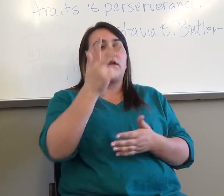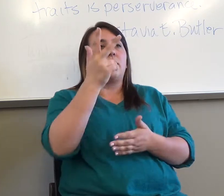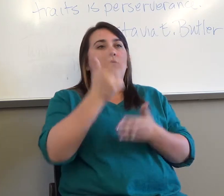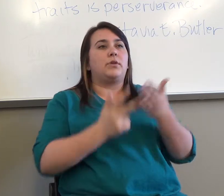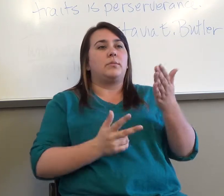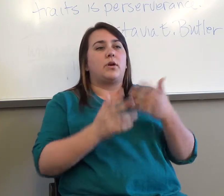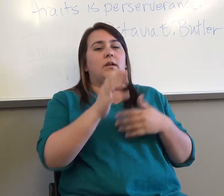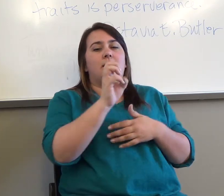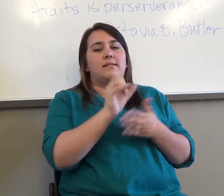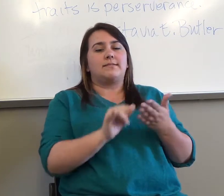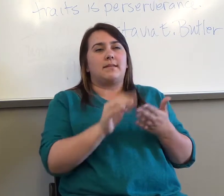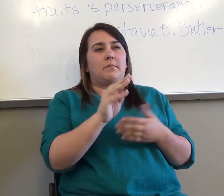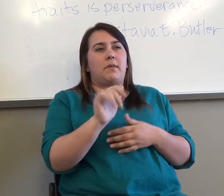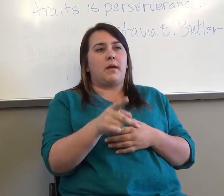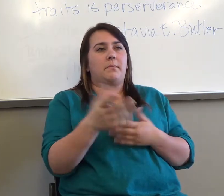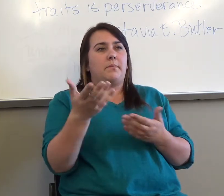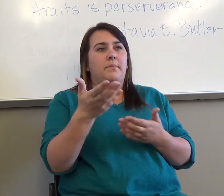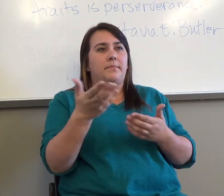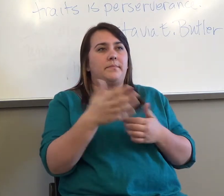there? Yeah.